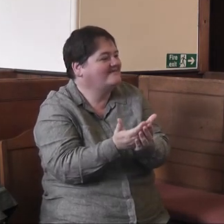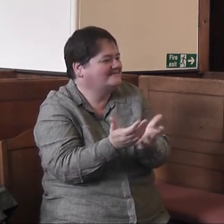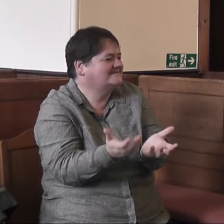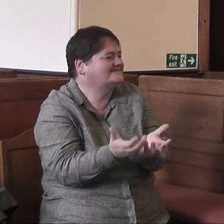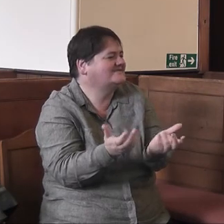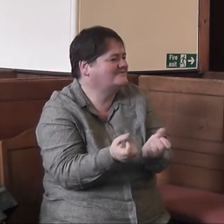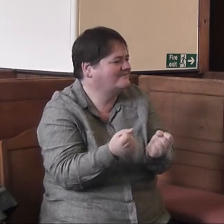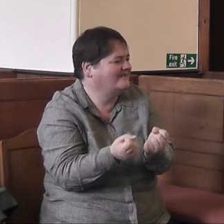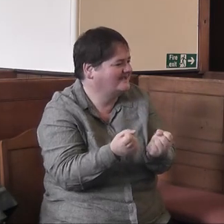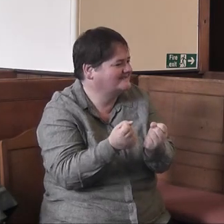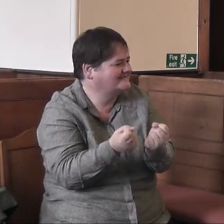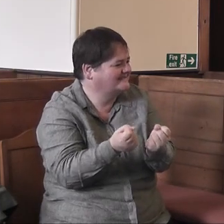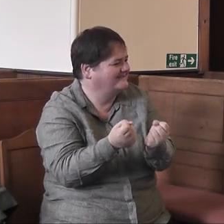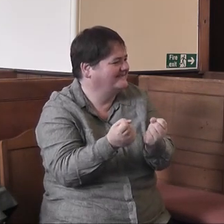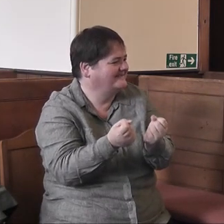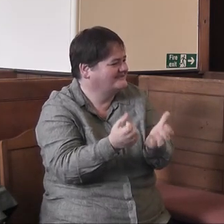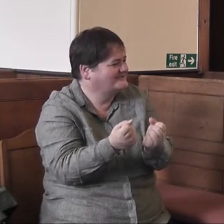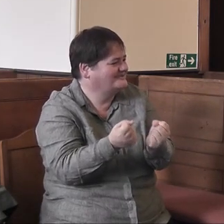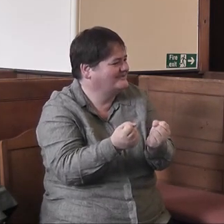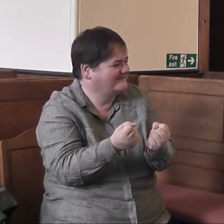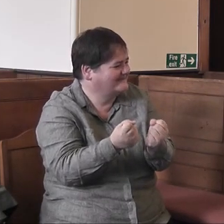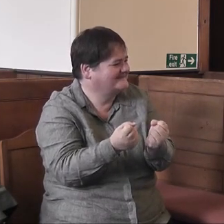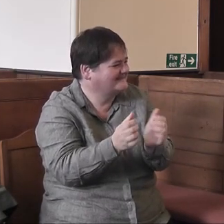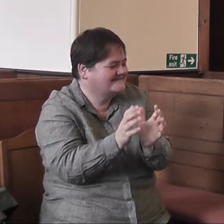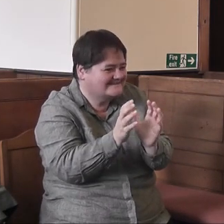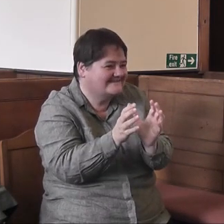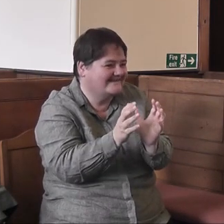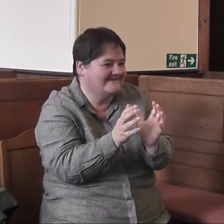everything's as it should be. It's good. This is, you know.